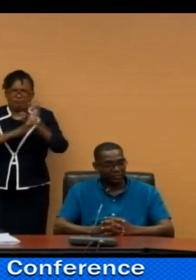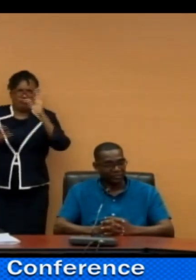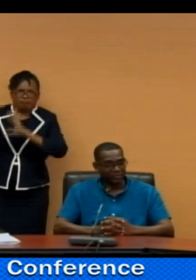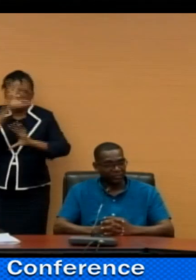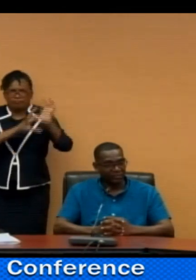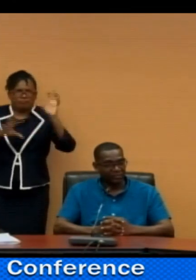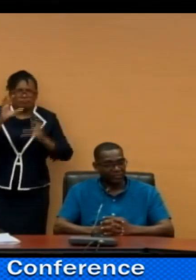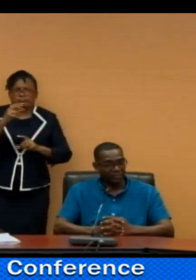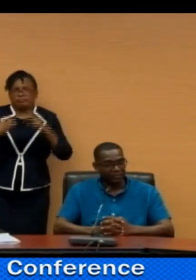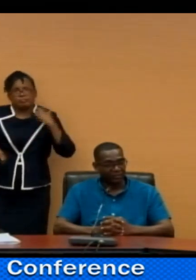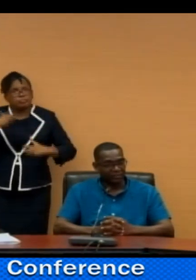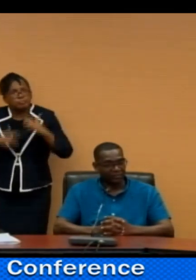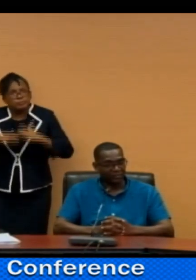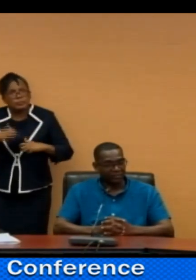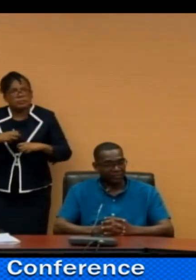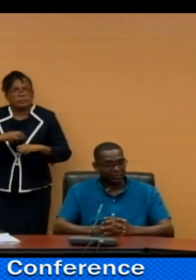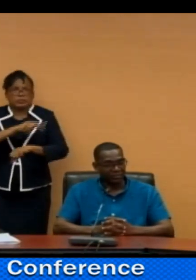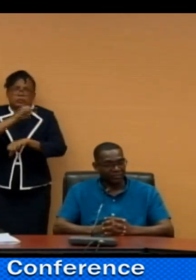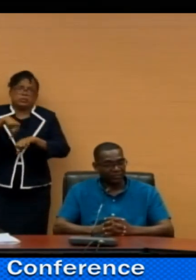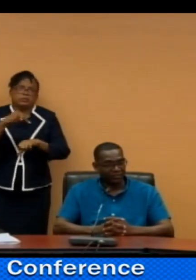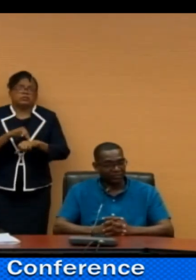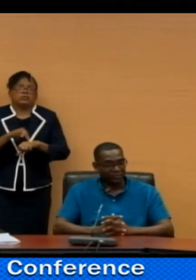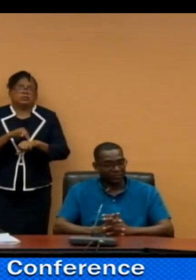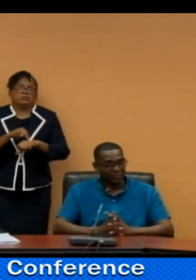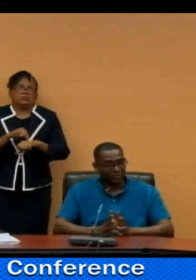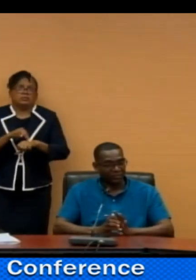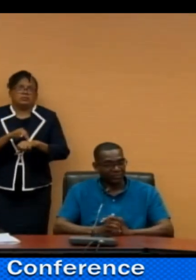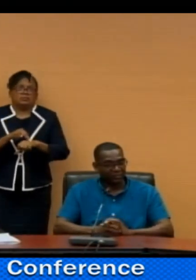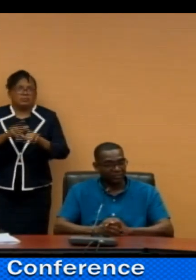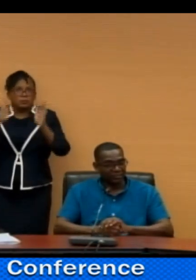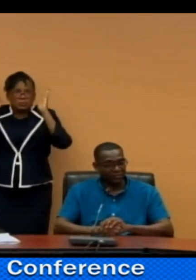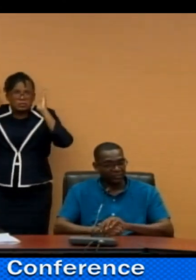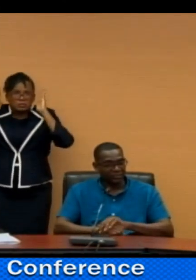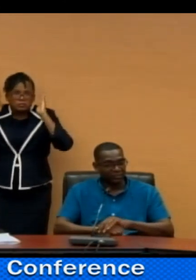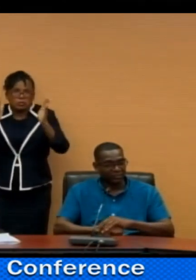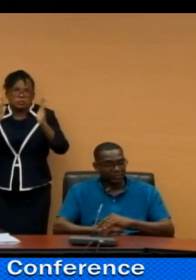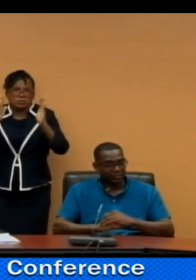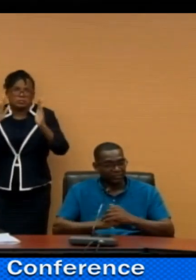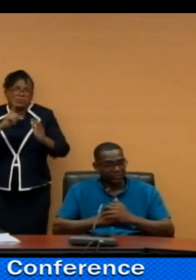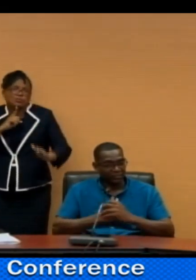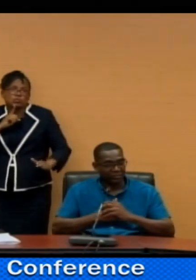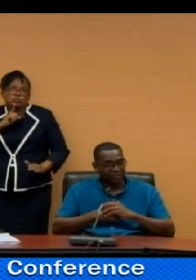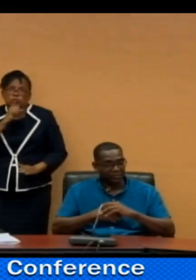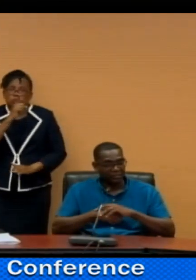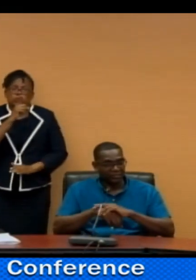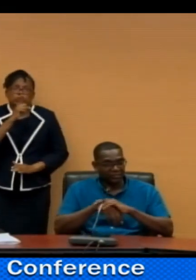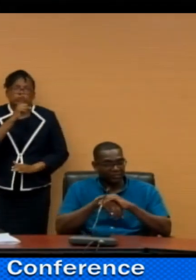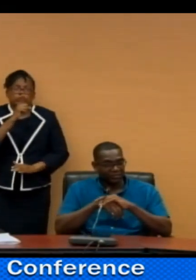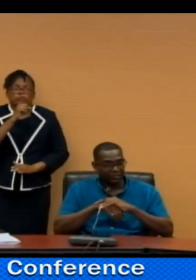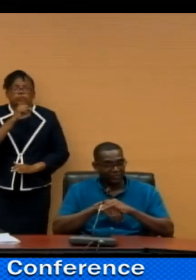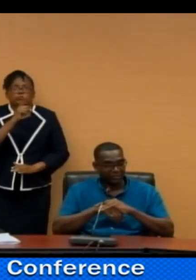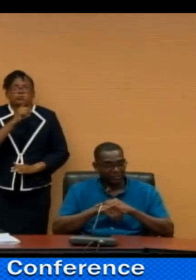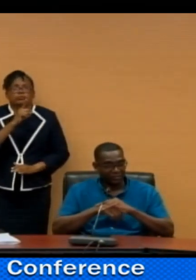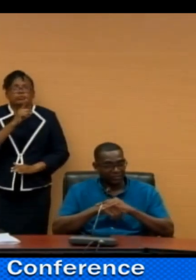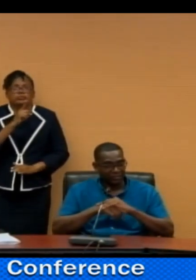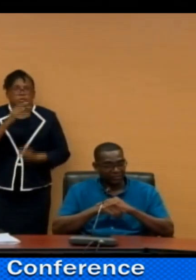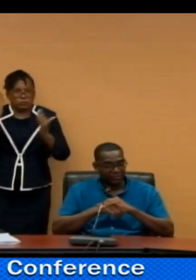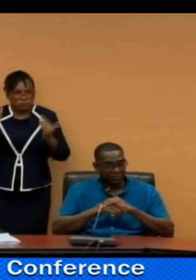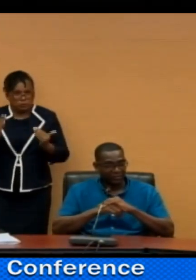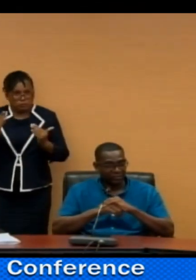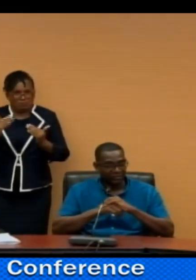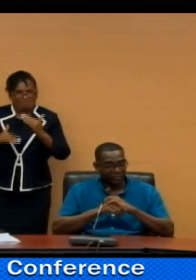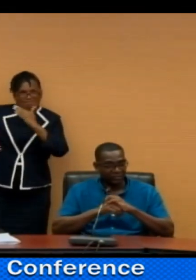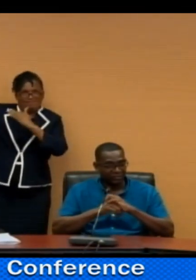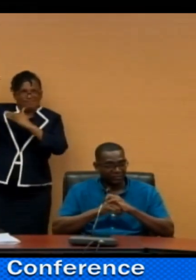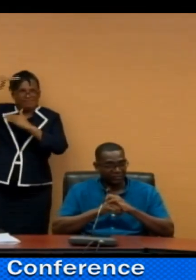bring to our nation. So emphasis will be placed on ensuring this aspect as we enter this phase.